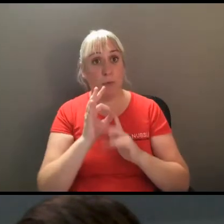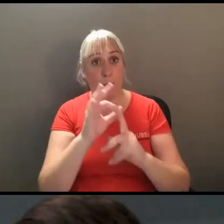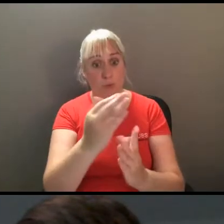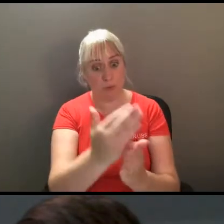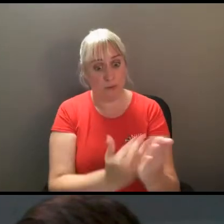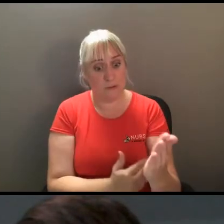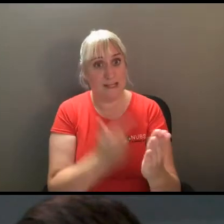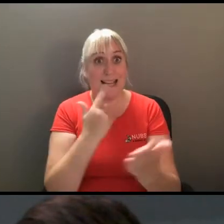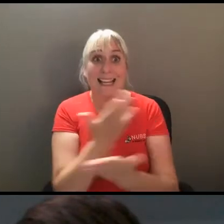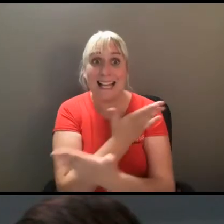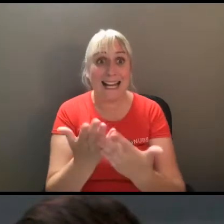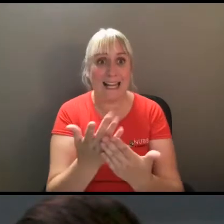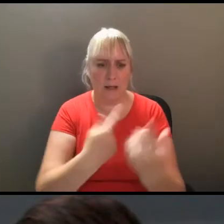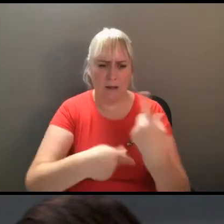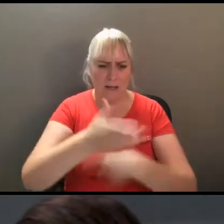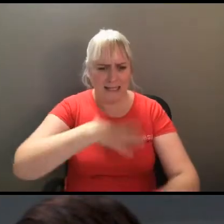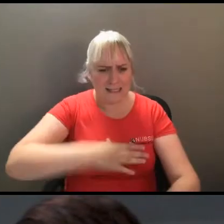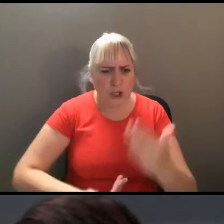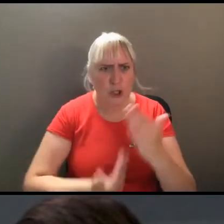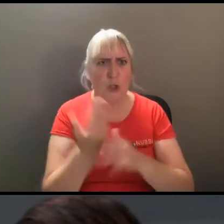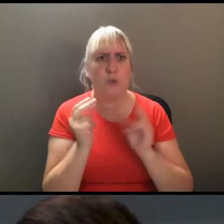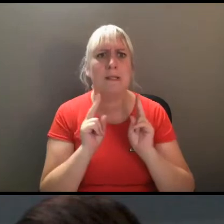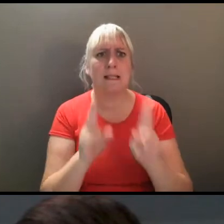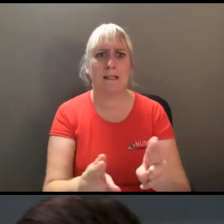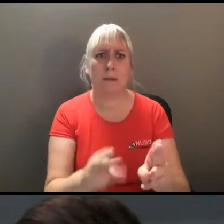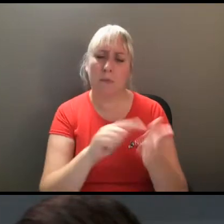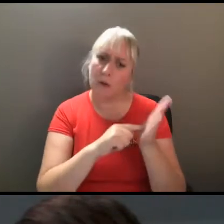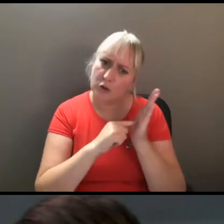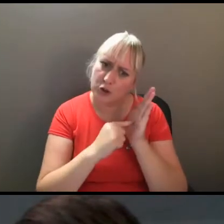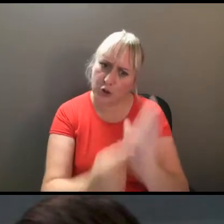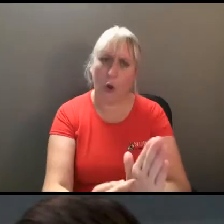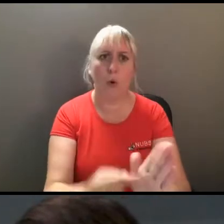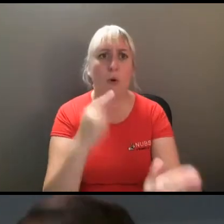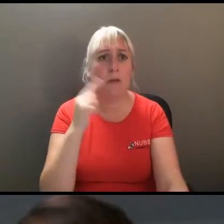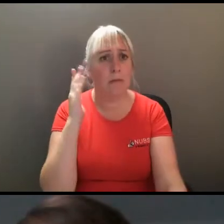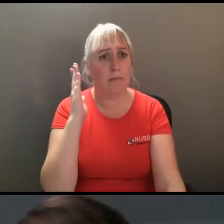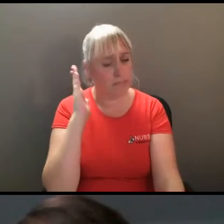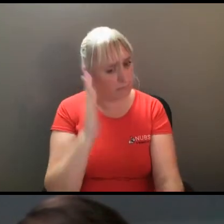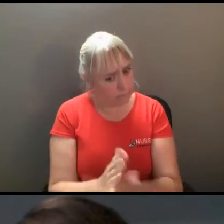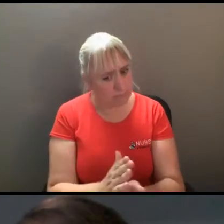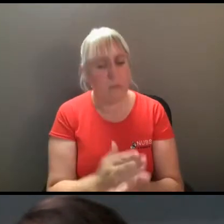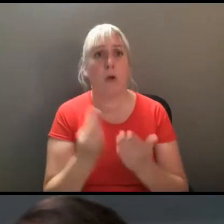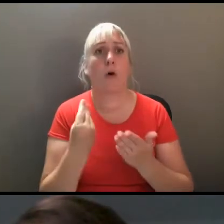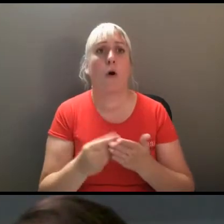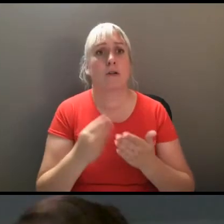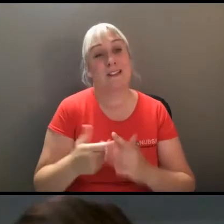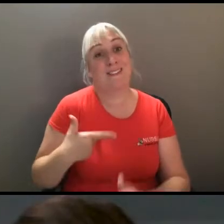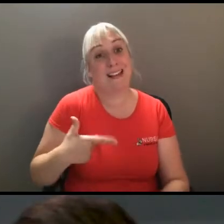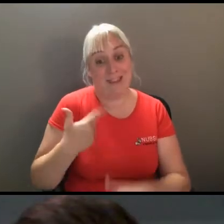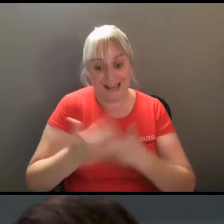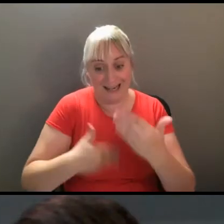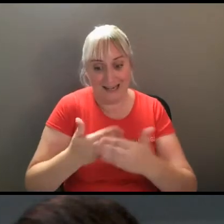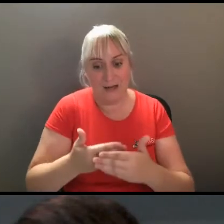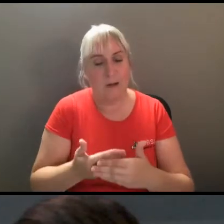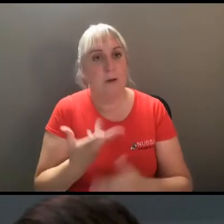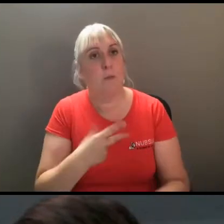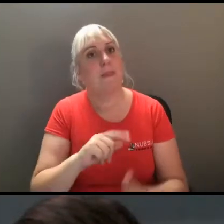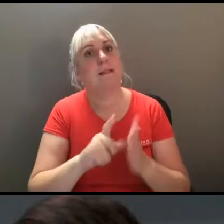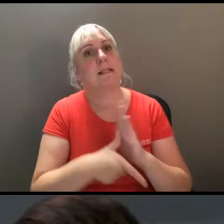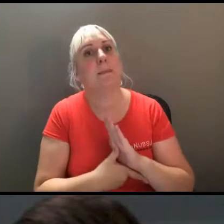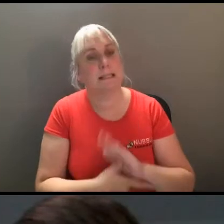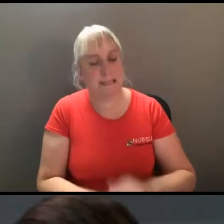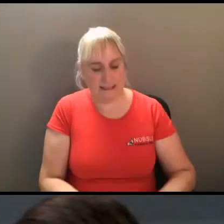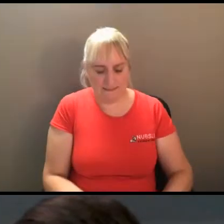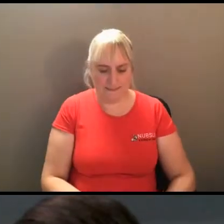new system that genuinely reflects the extra costs of living with a disability. In terms of the